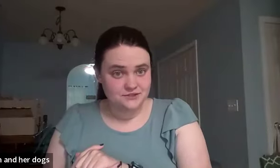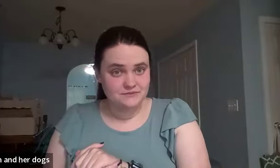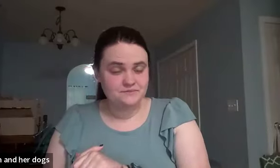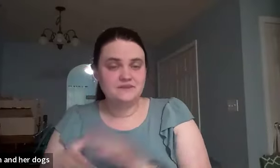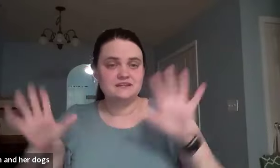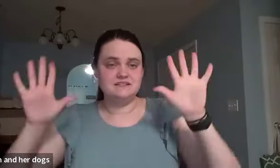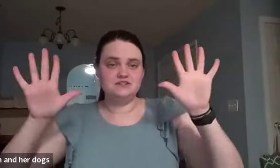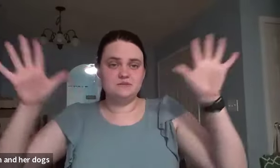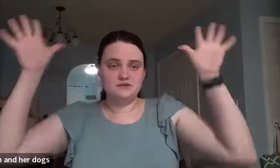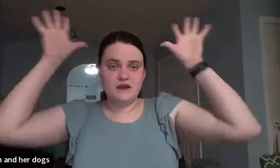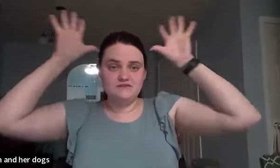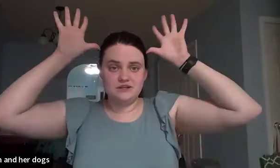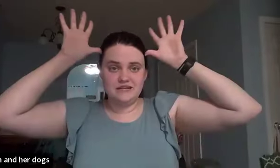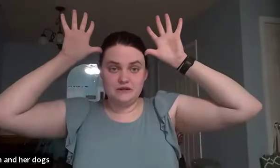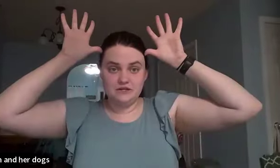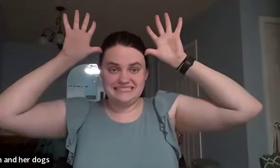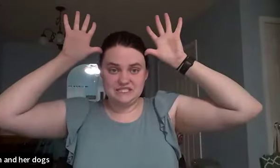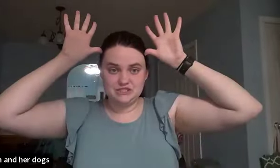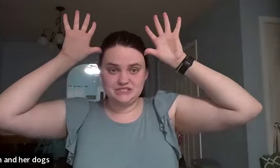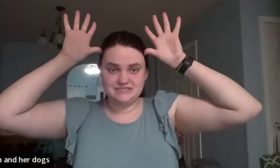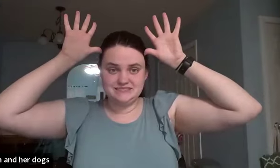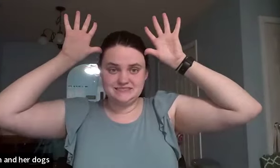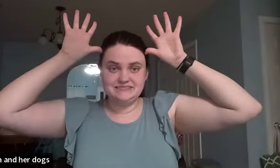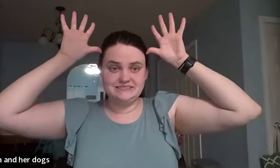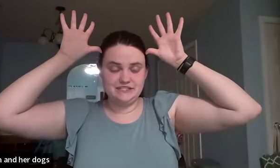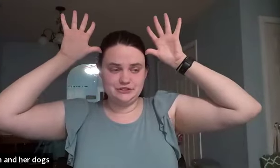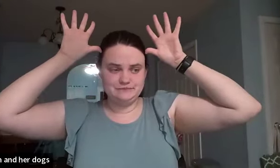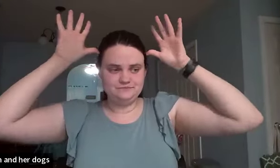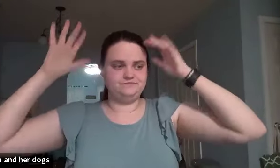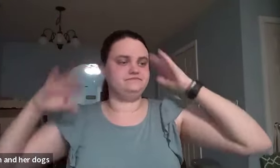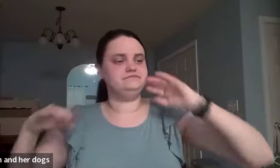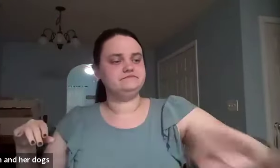deer. Deer is going to be 2 5s. You're going to go here. Deer, deer.